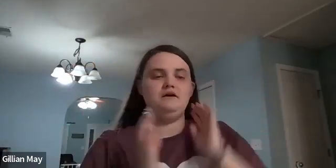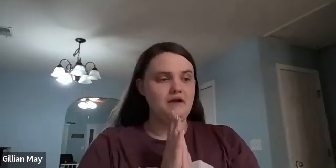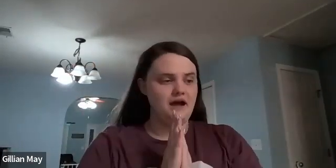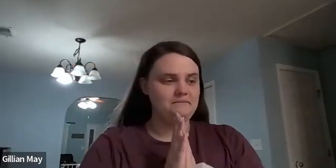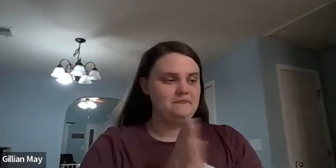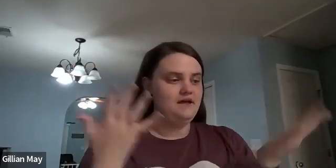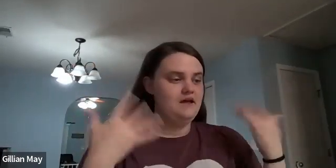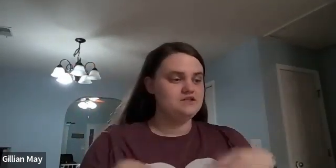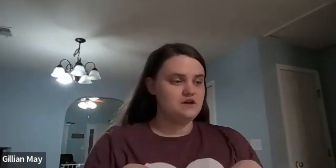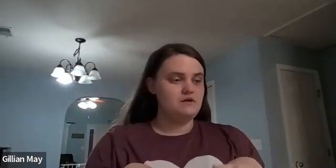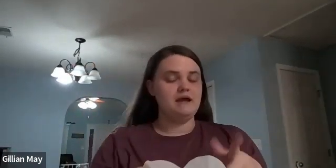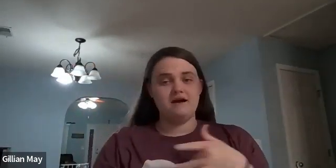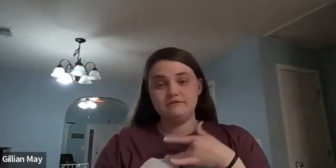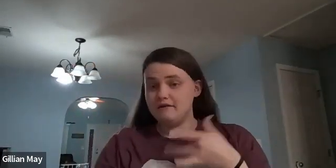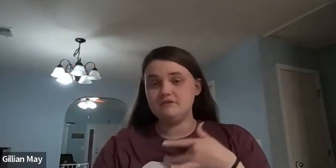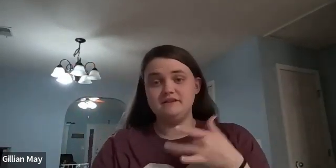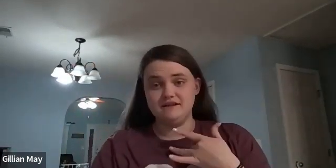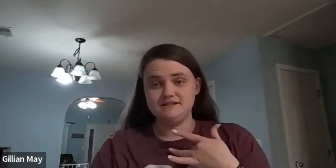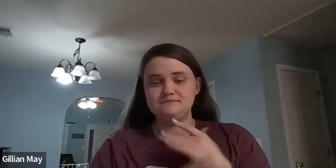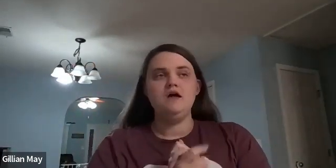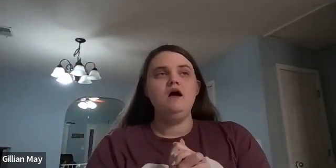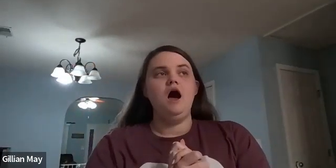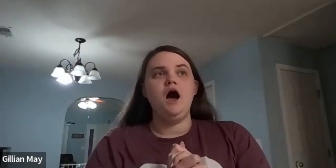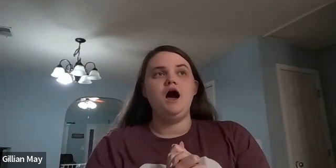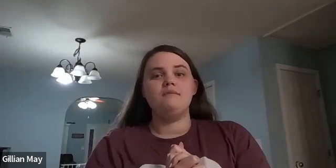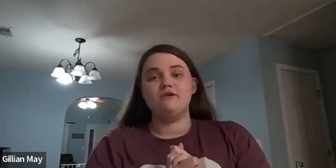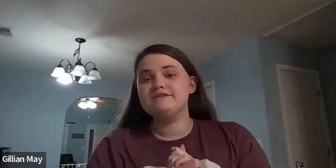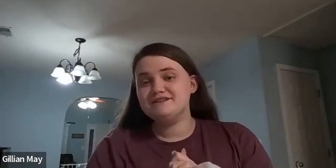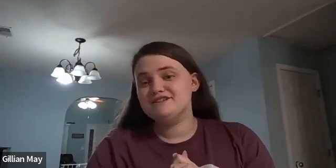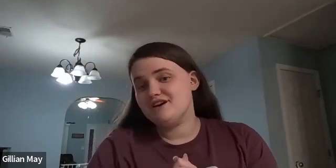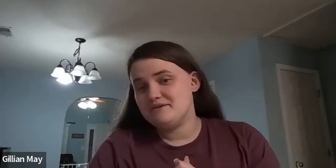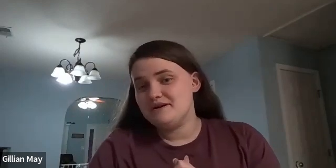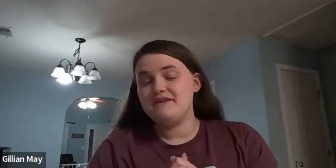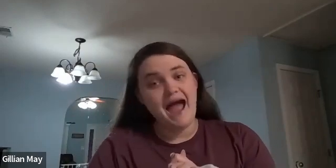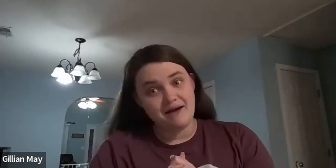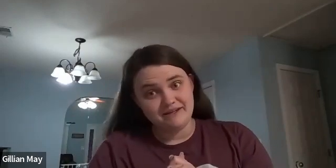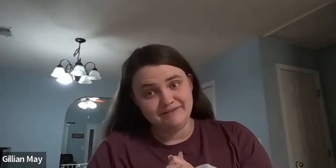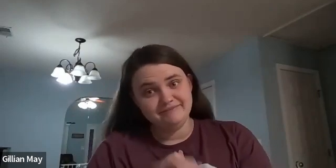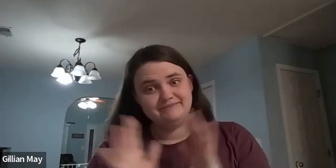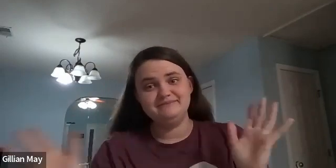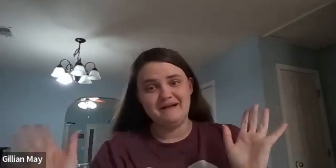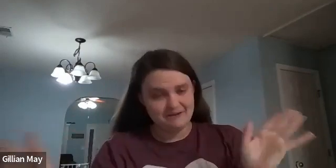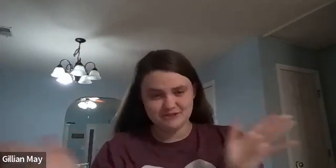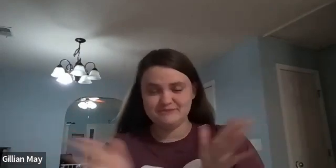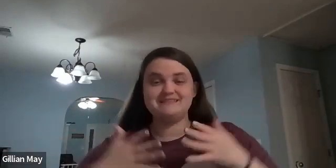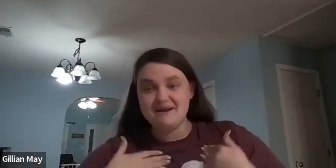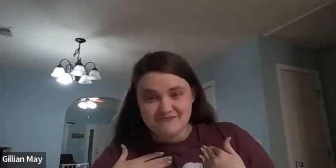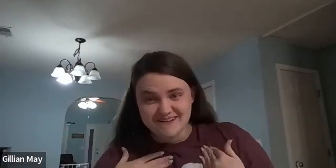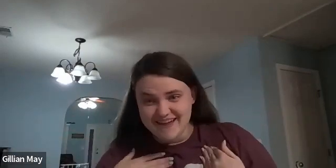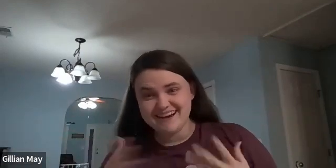Okay, so we have our feelings. We're always gonna start with happy. Because I'm feeling that right